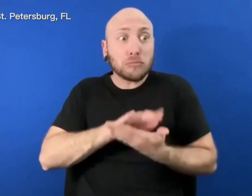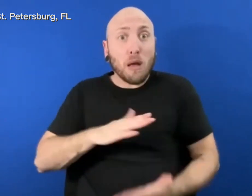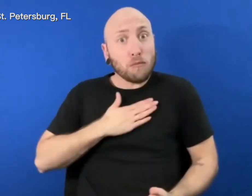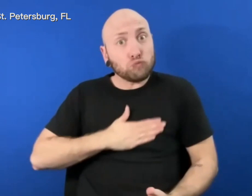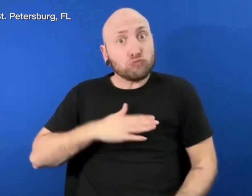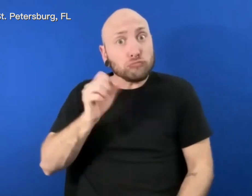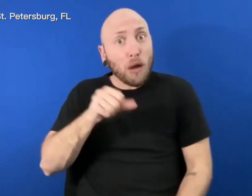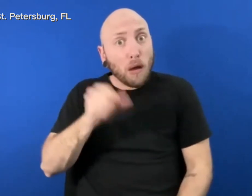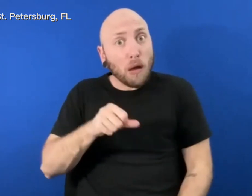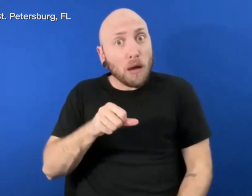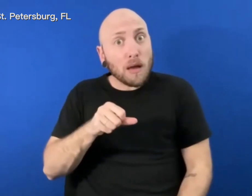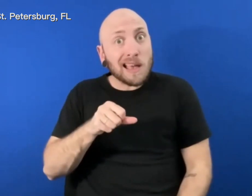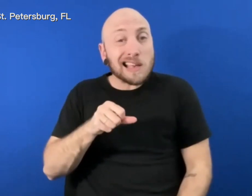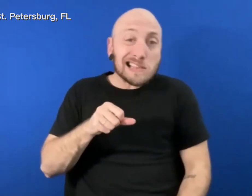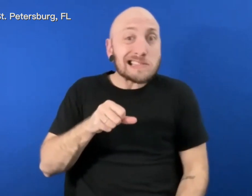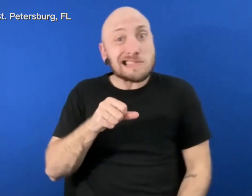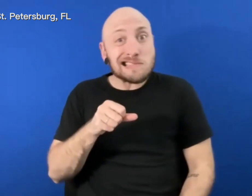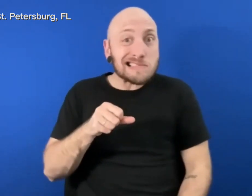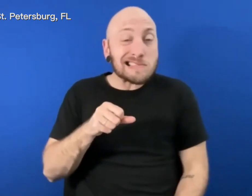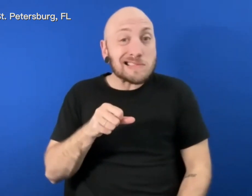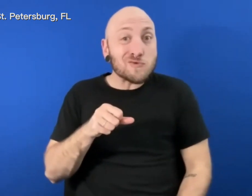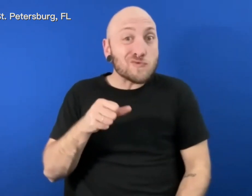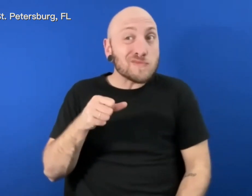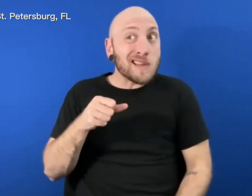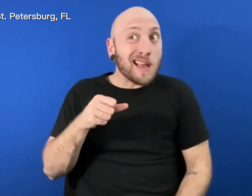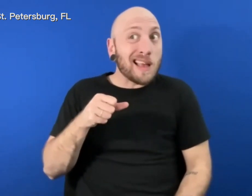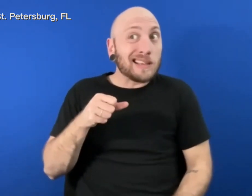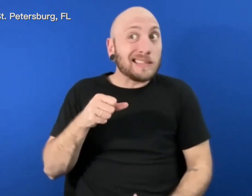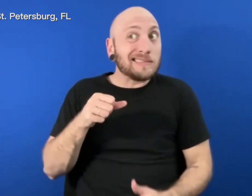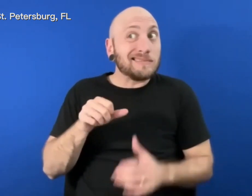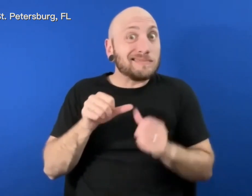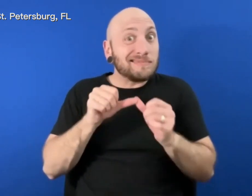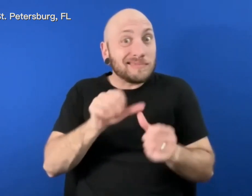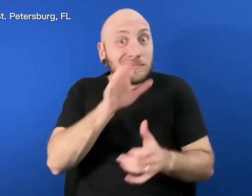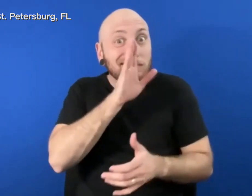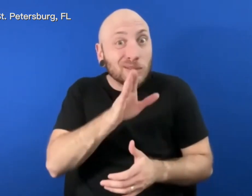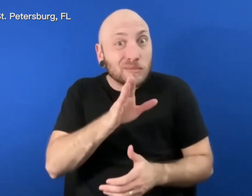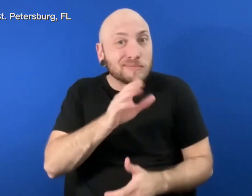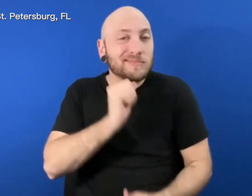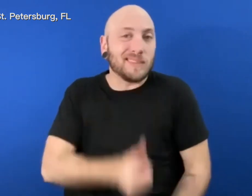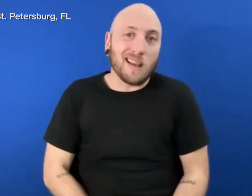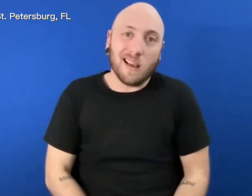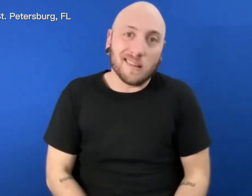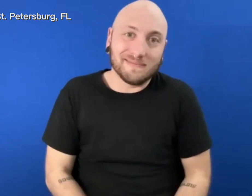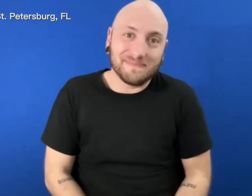it didn't stick. And I didn't understand why. I thought like, oh, like